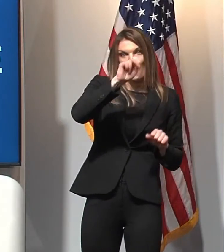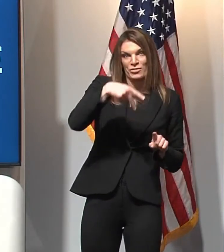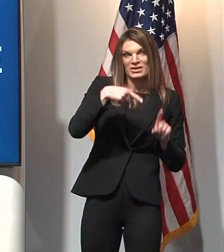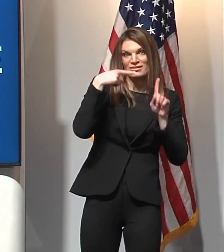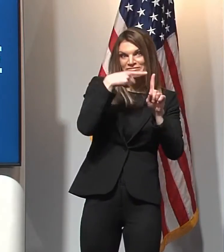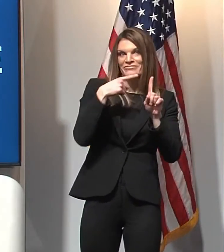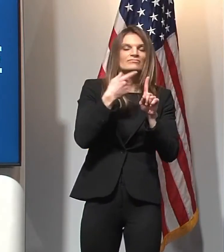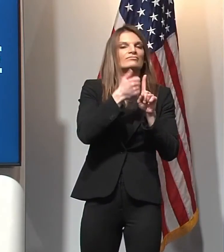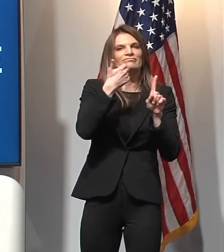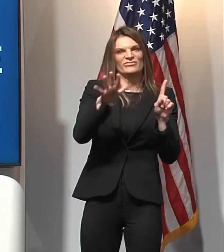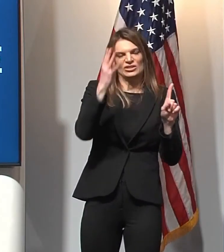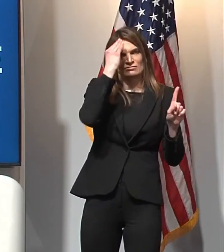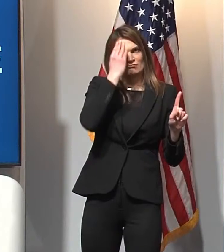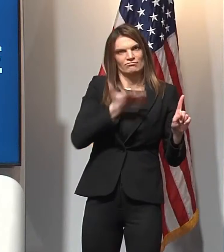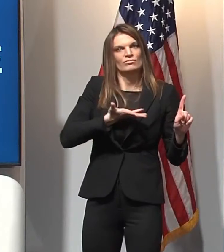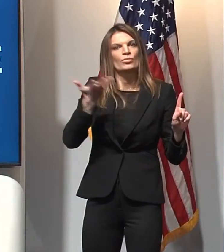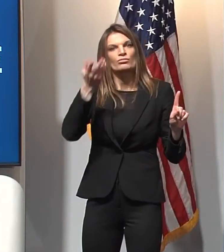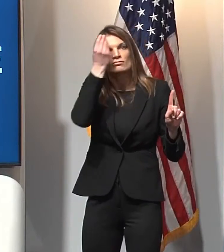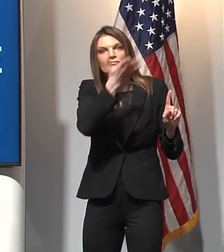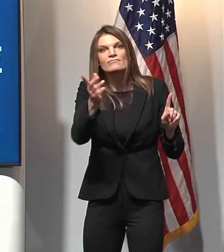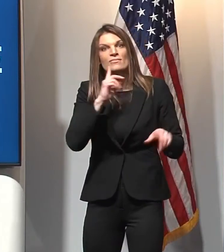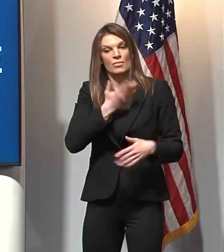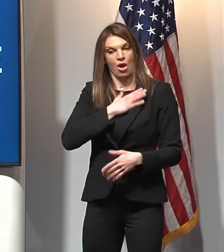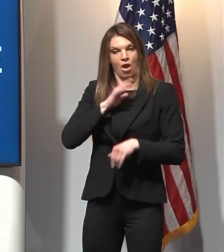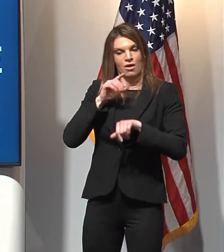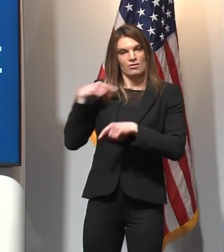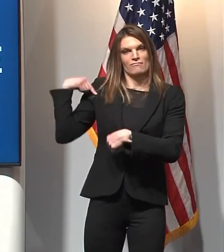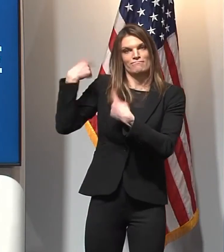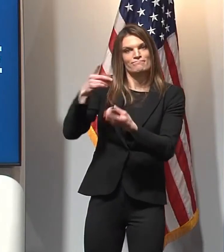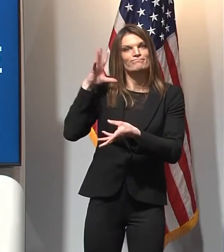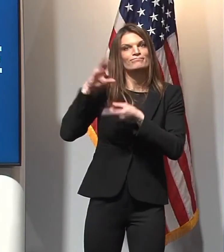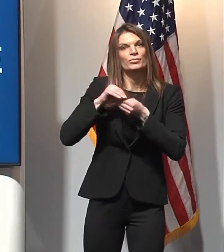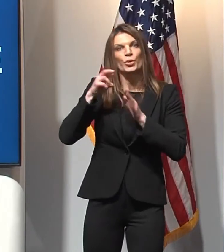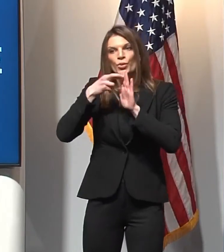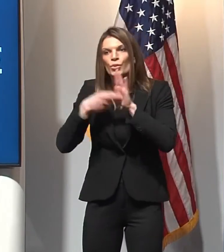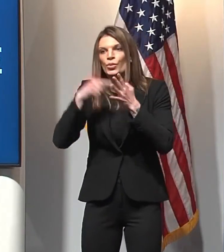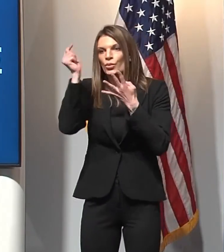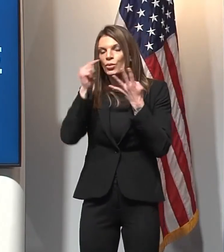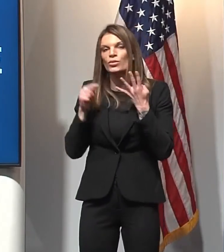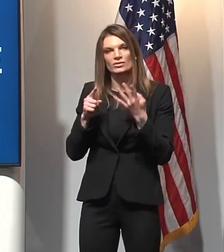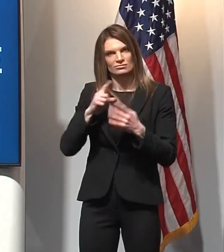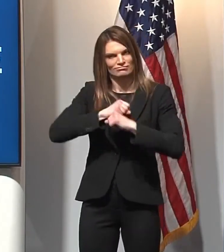that our work saved a lot of lives as well. So I know a lot of